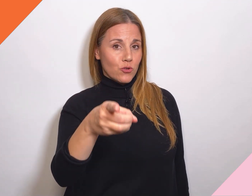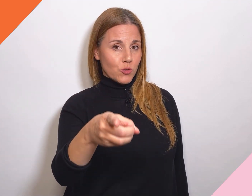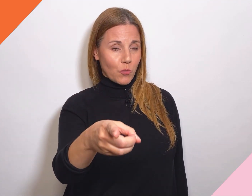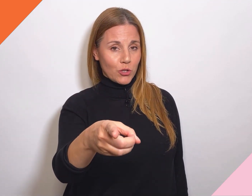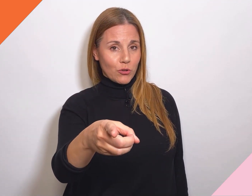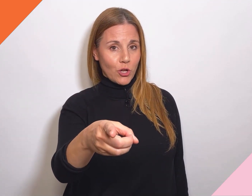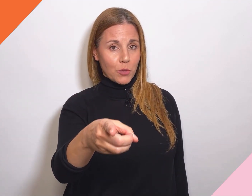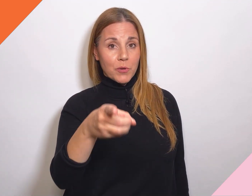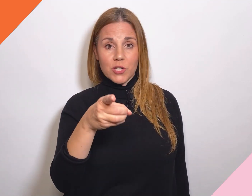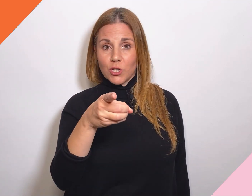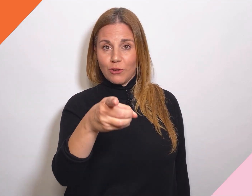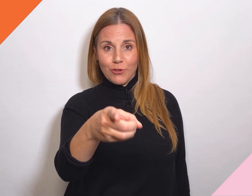point to the other person, you,